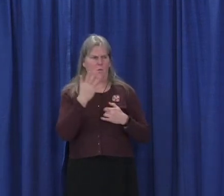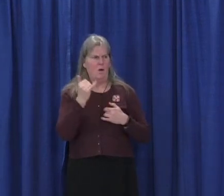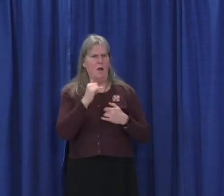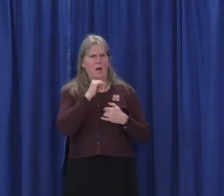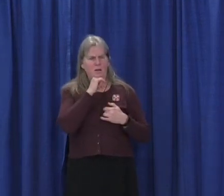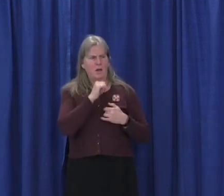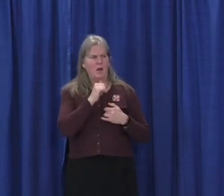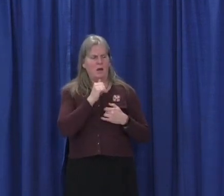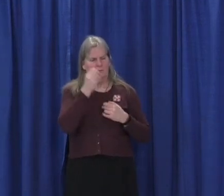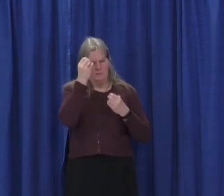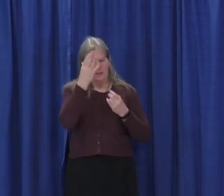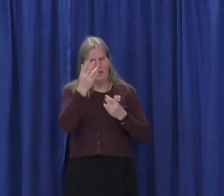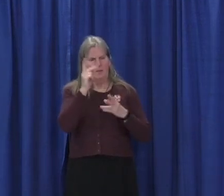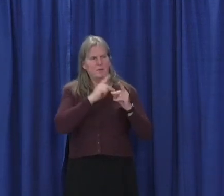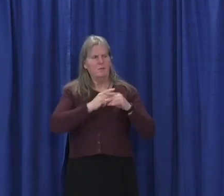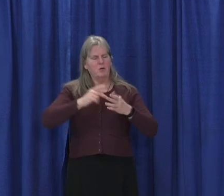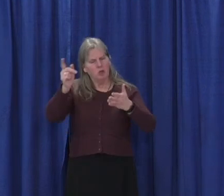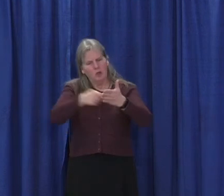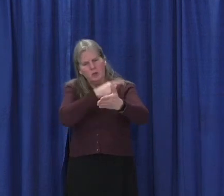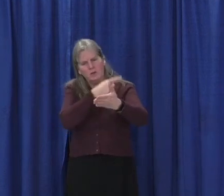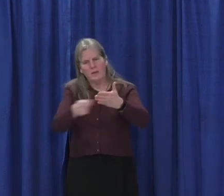the holidays? Thank you.